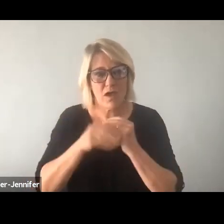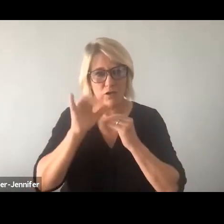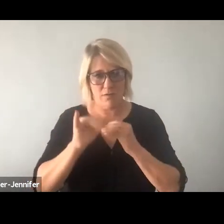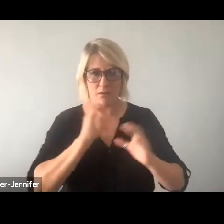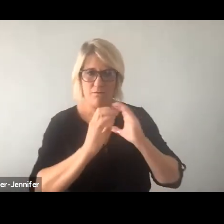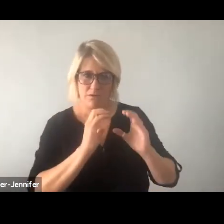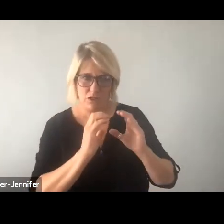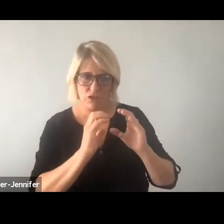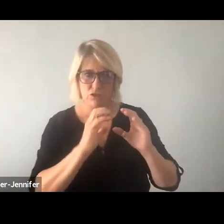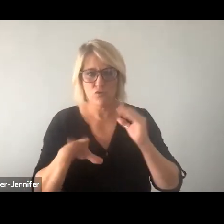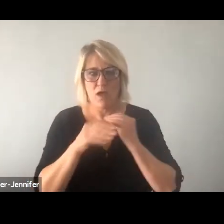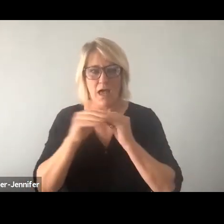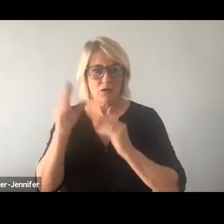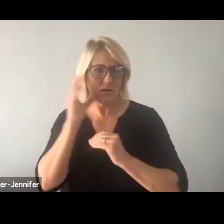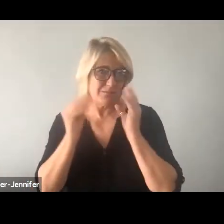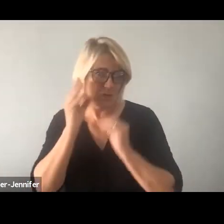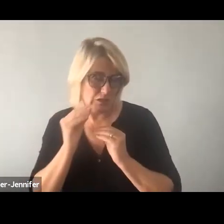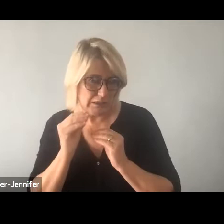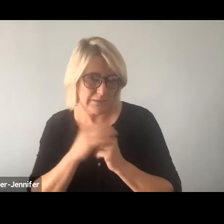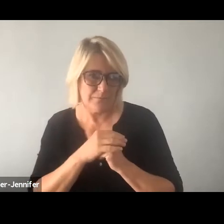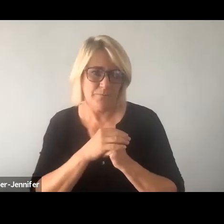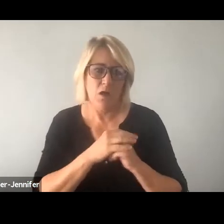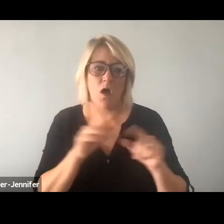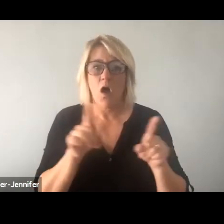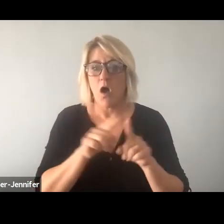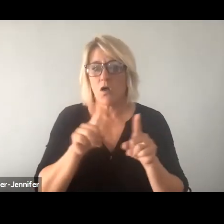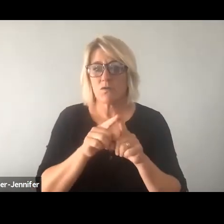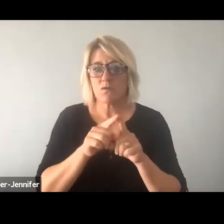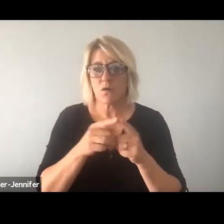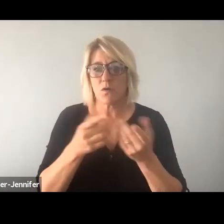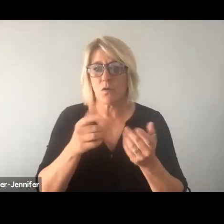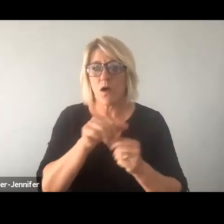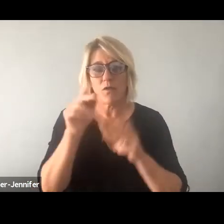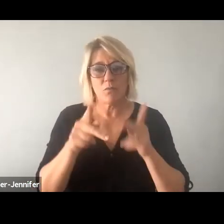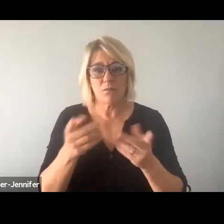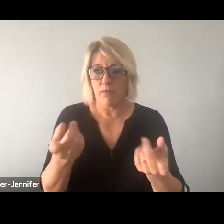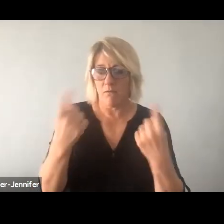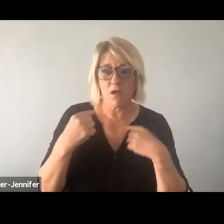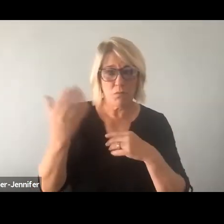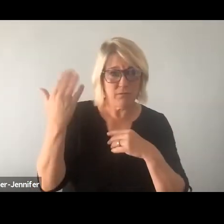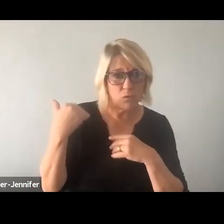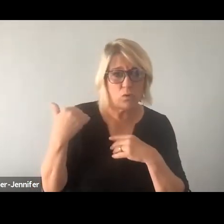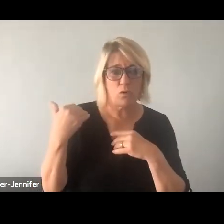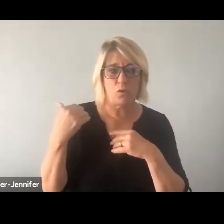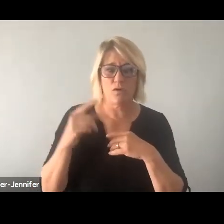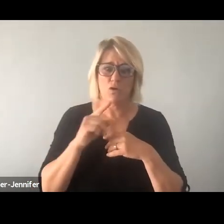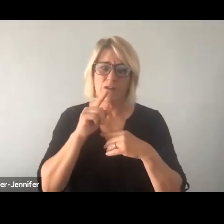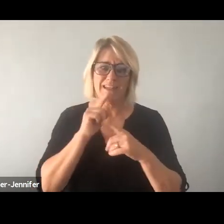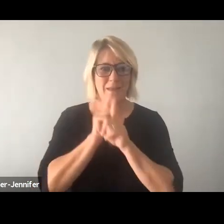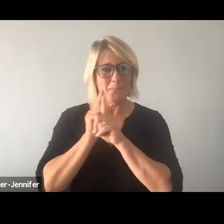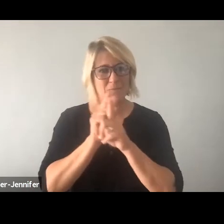to those experiences. We're going to be also pulling from young people that have been before and are really in that mentoring